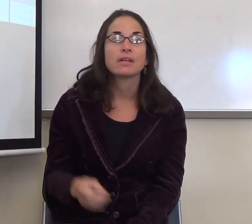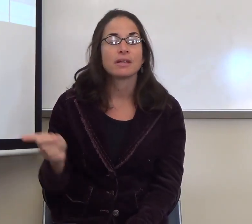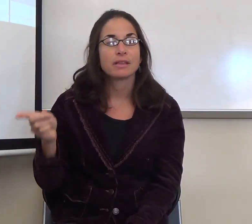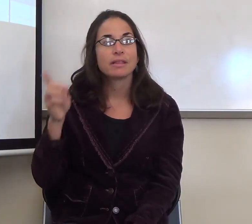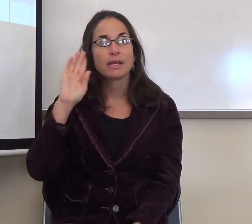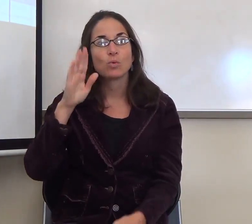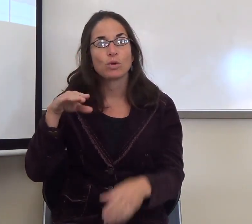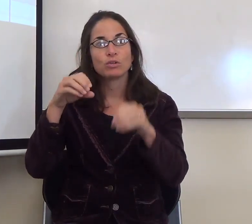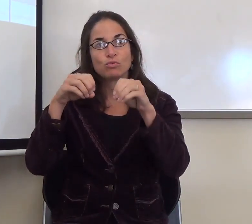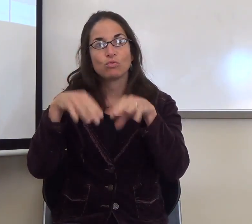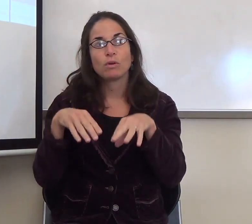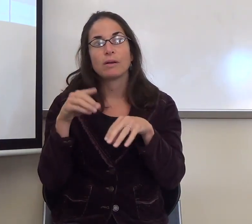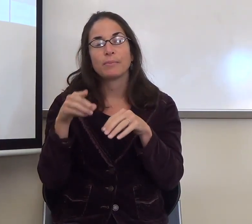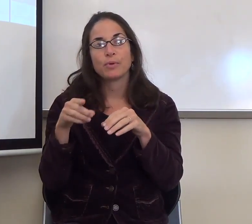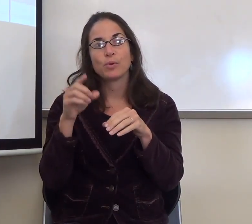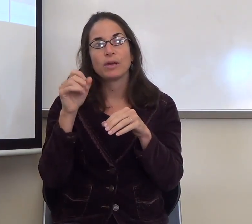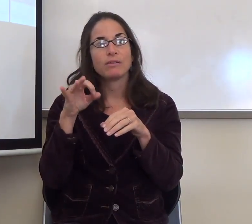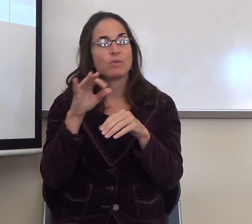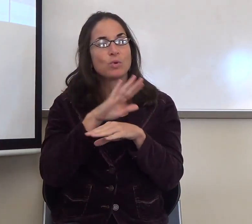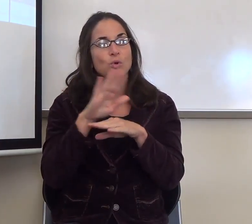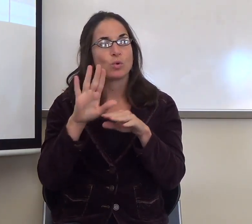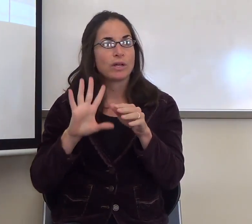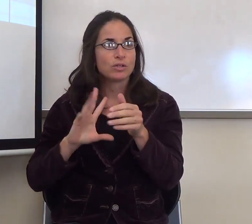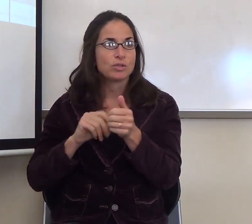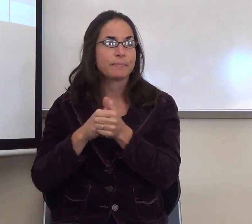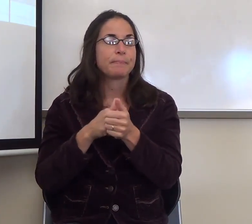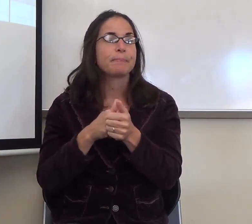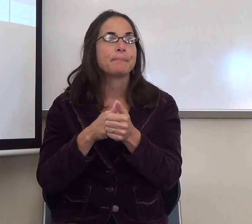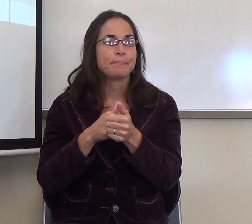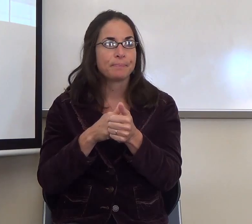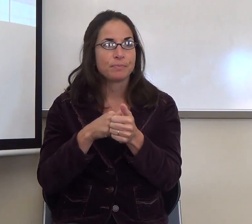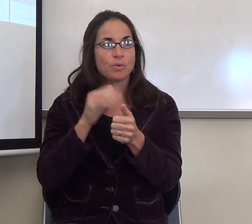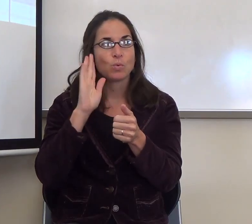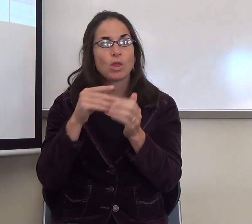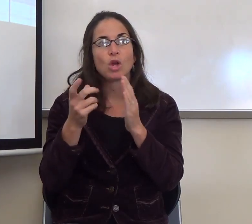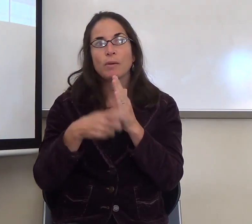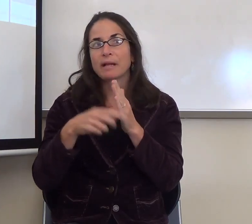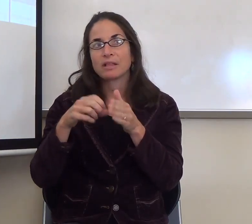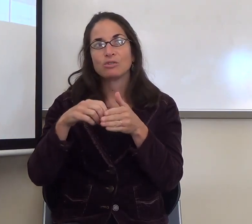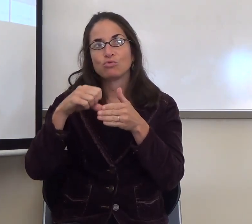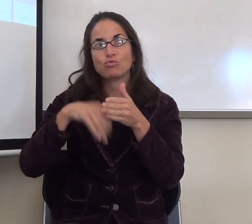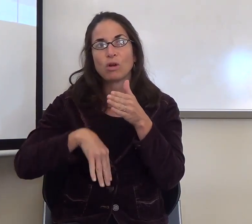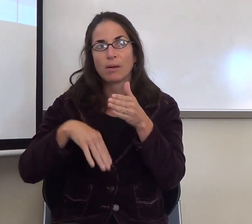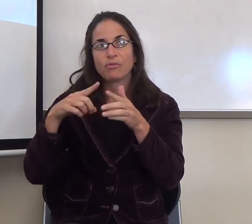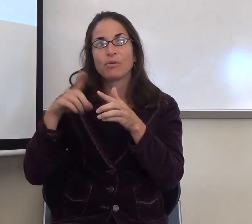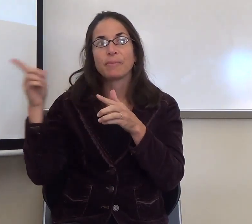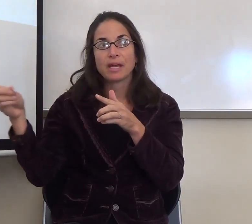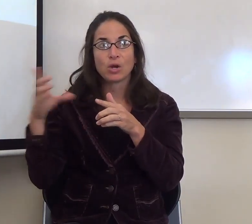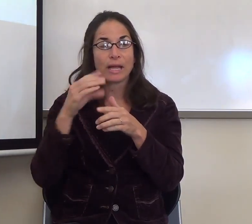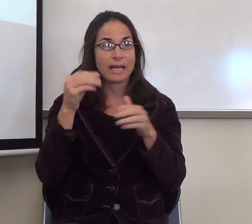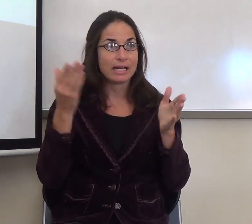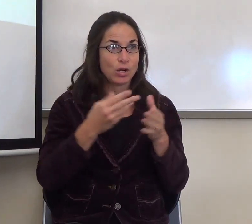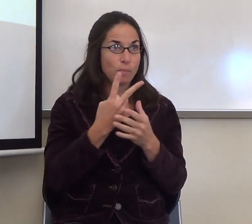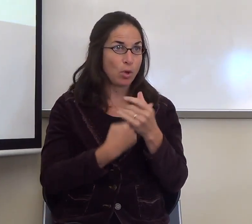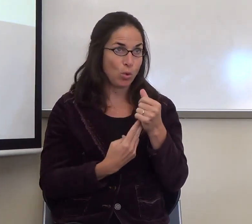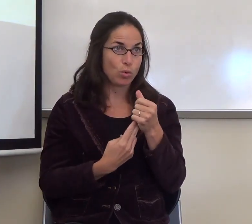you if you don't catch up down there, and you'll be automatically dropped from here. Okay, so come and check that during the